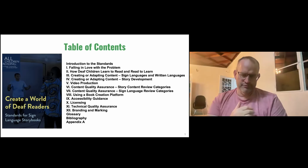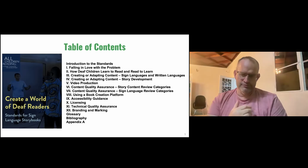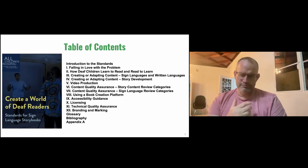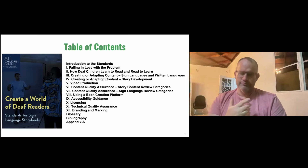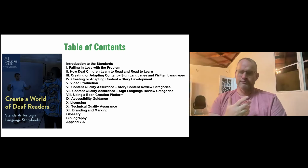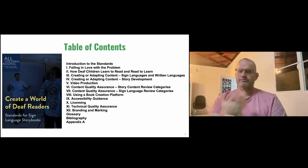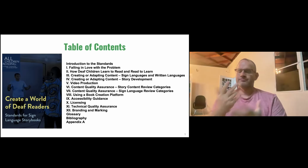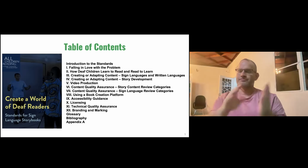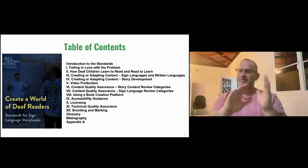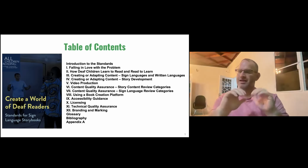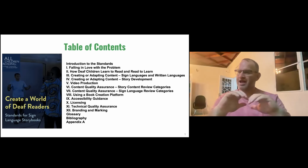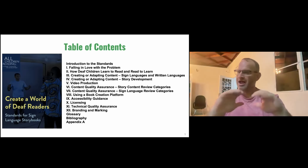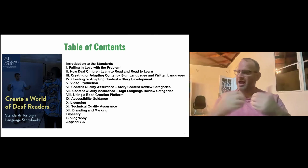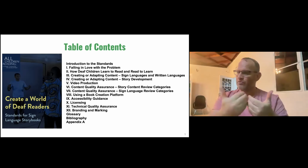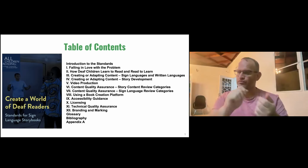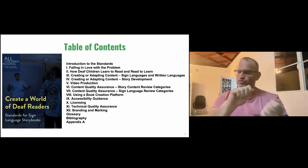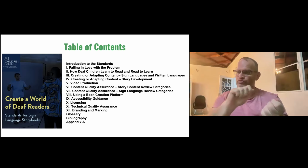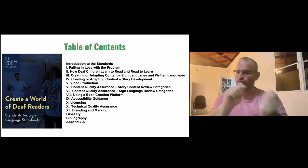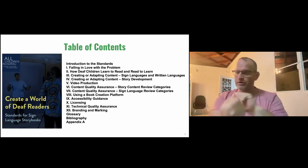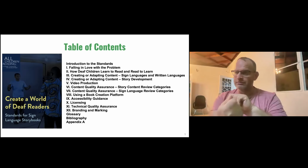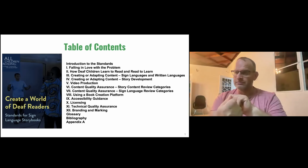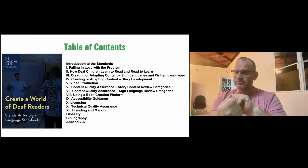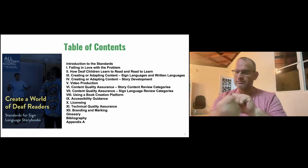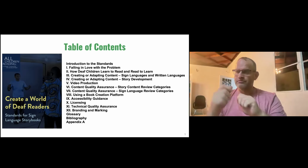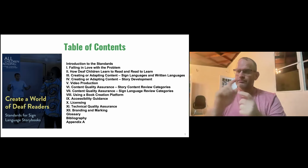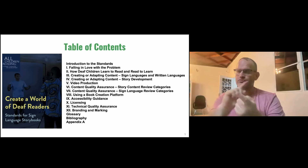these books in their use and learning of sign language.